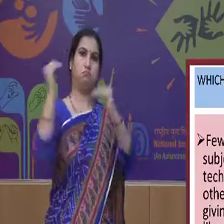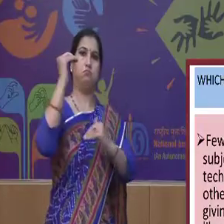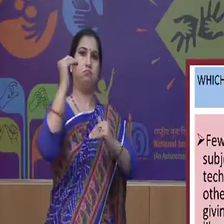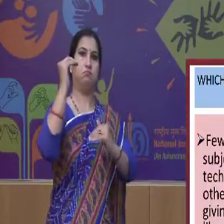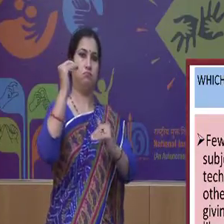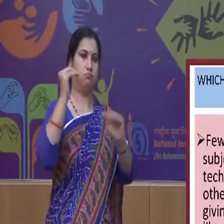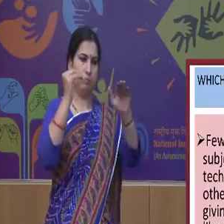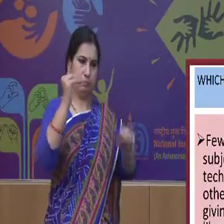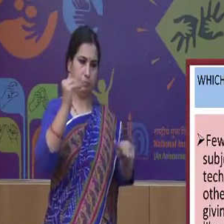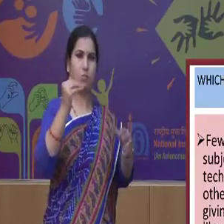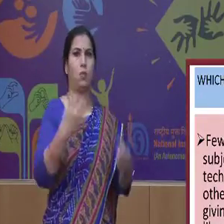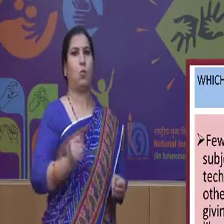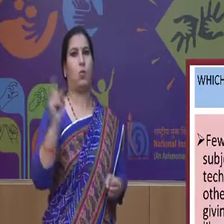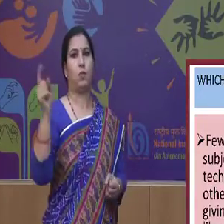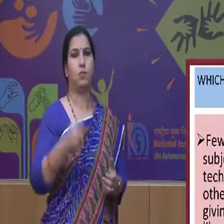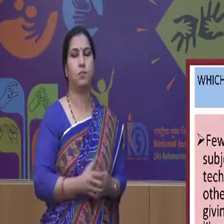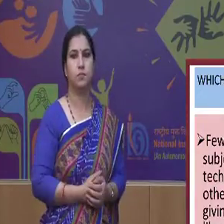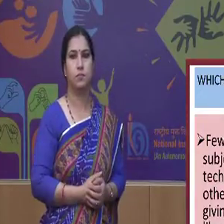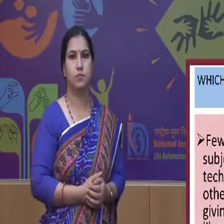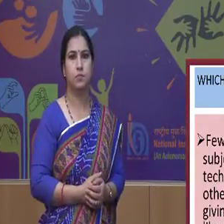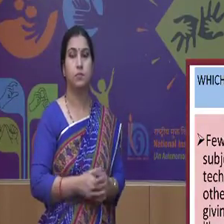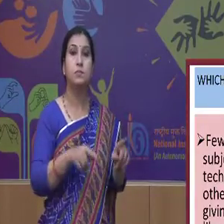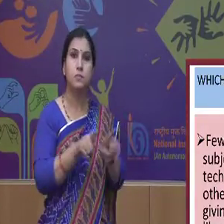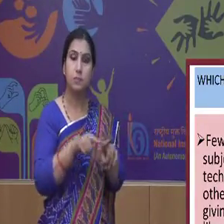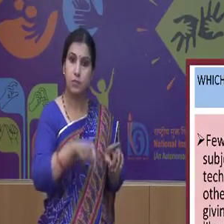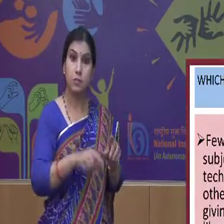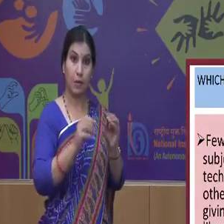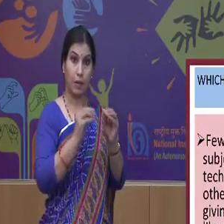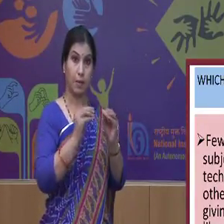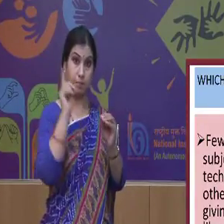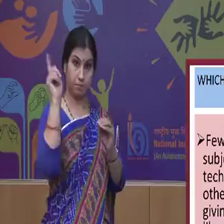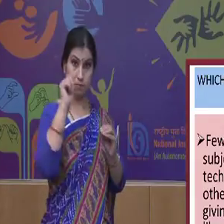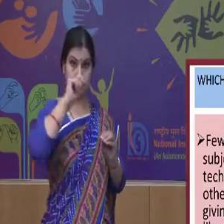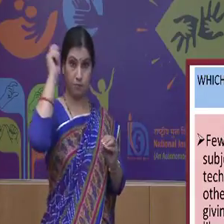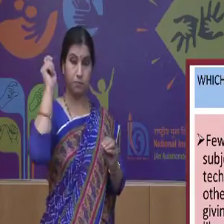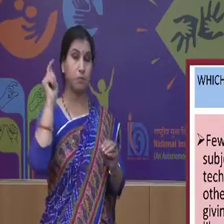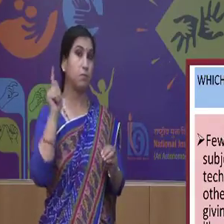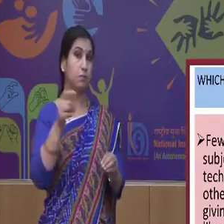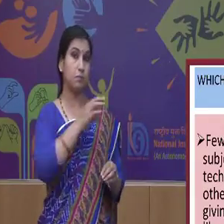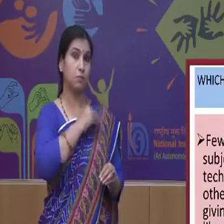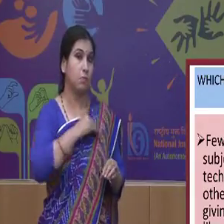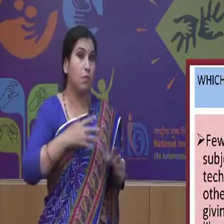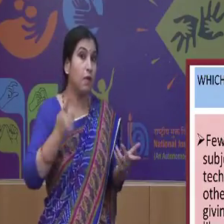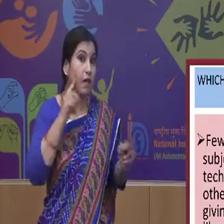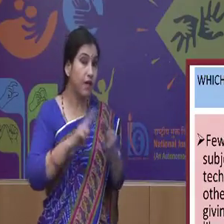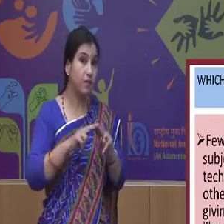In fact, the British were afraid that if modern science